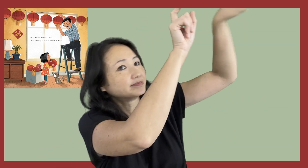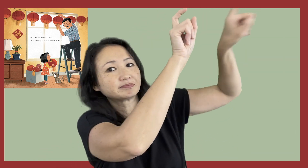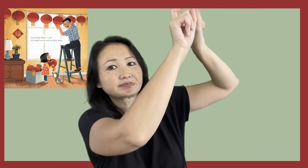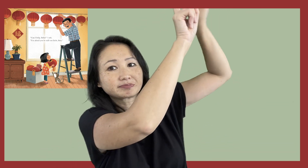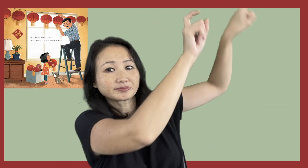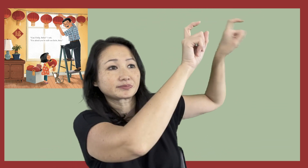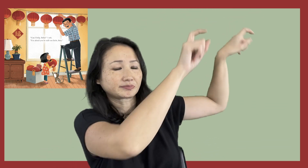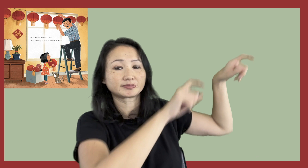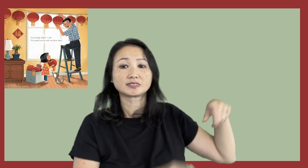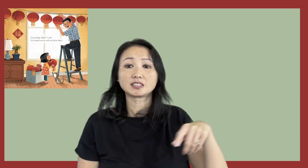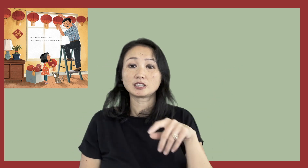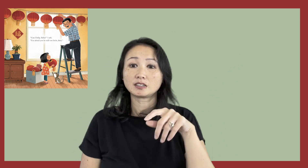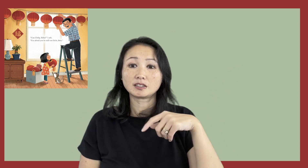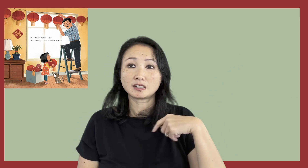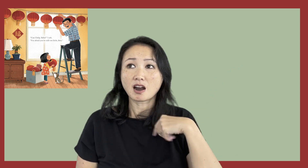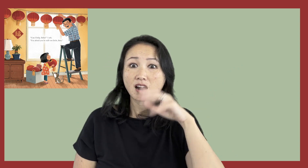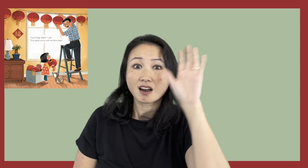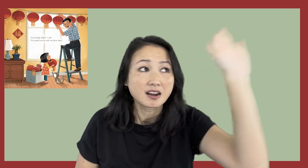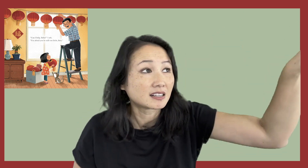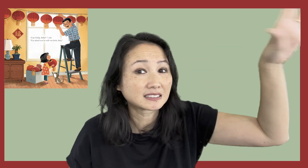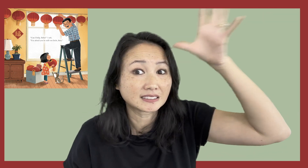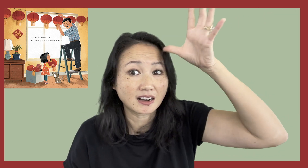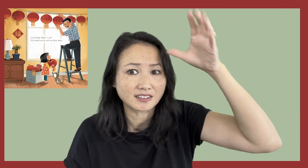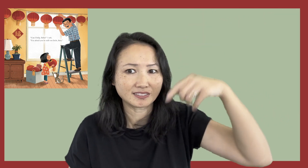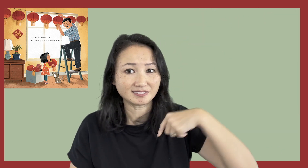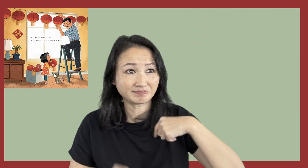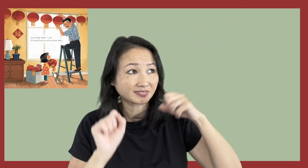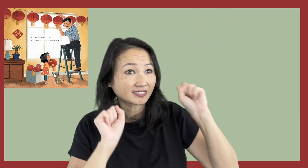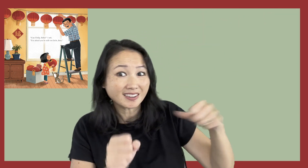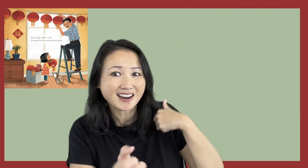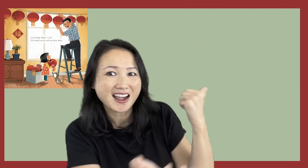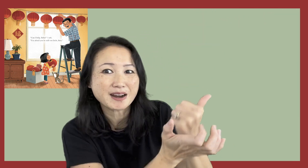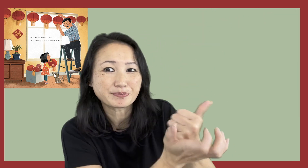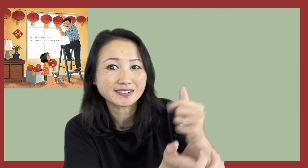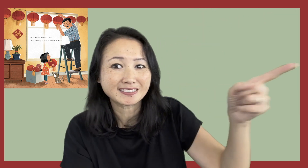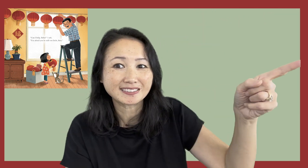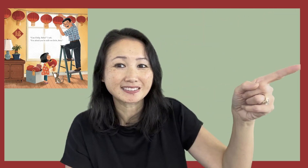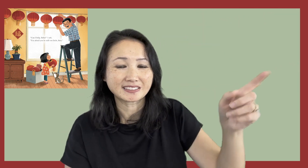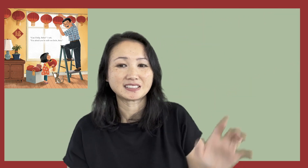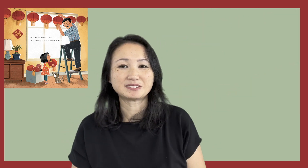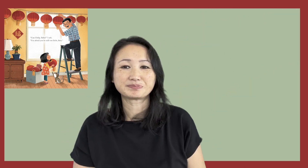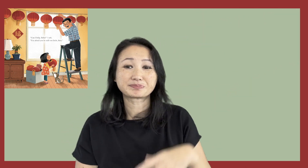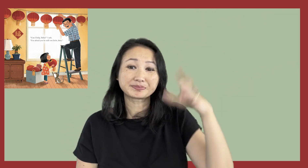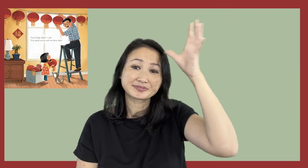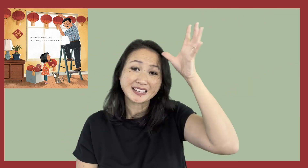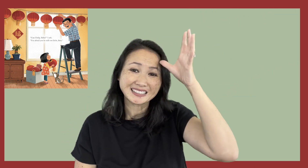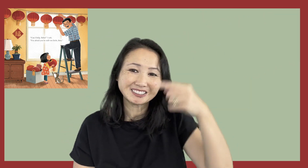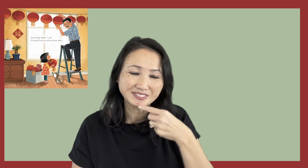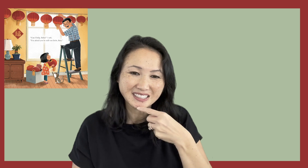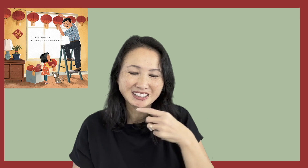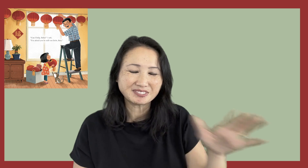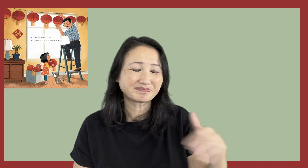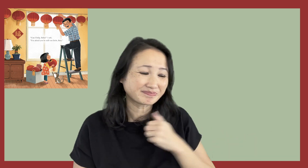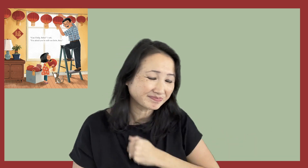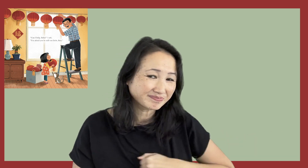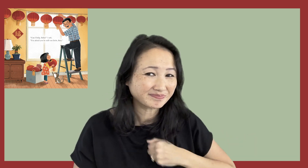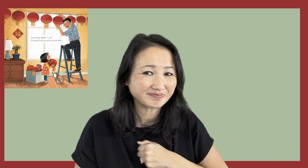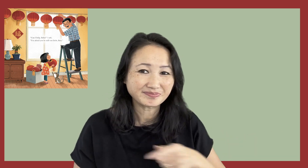is hanging each one up. Can I help, Baba? I ask. I'm afraid you're